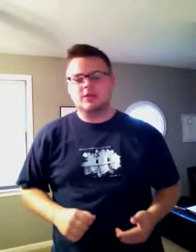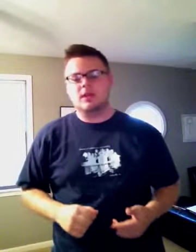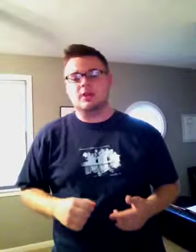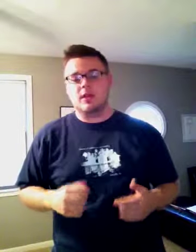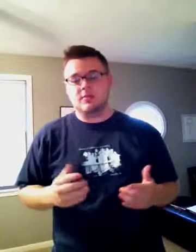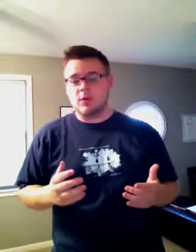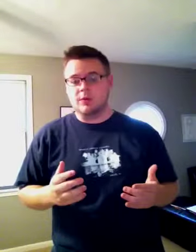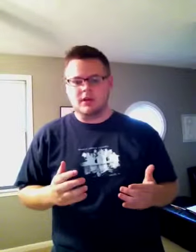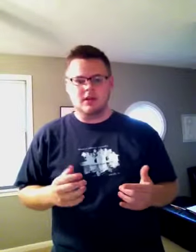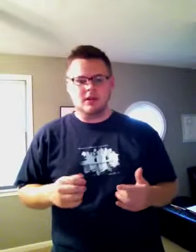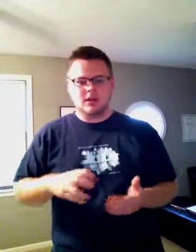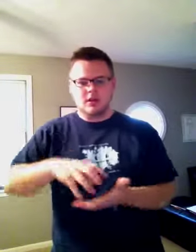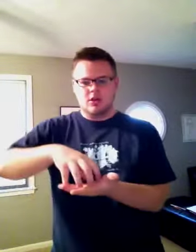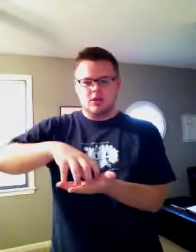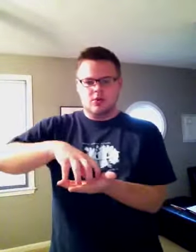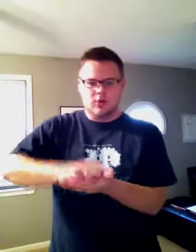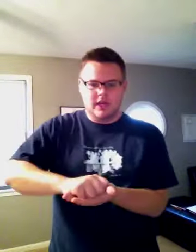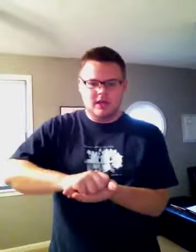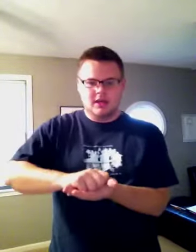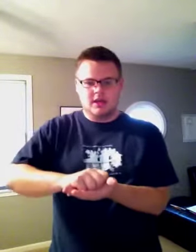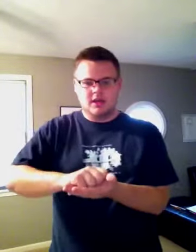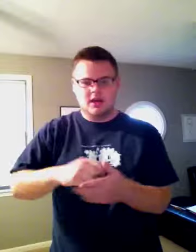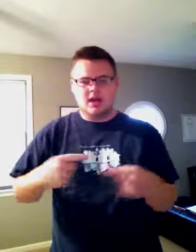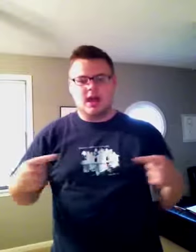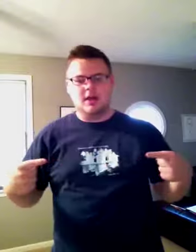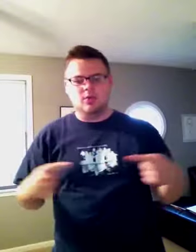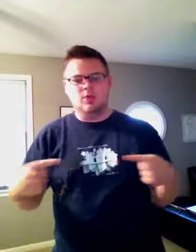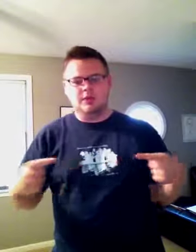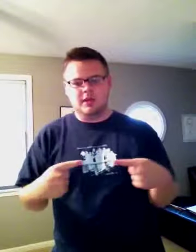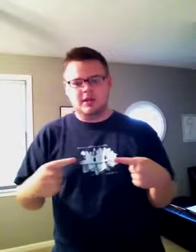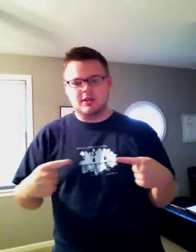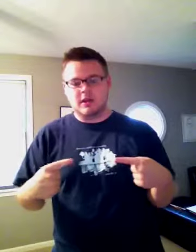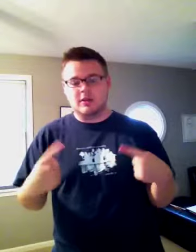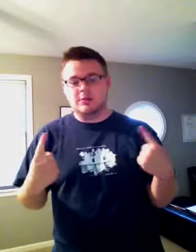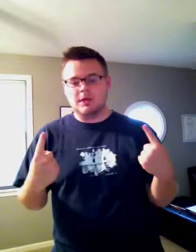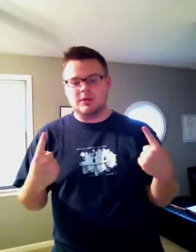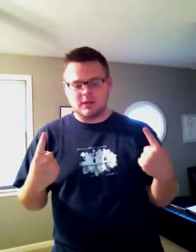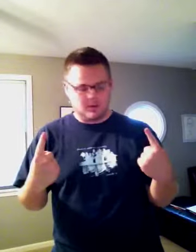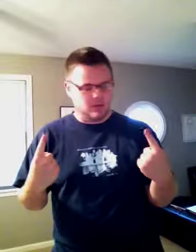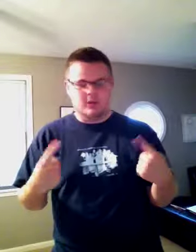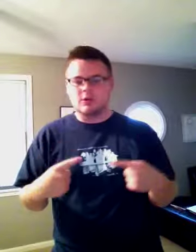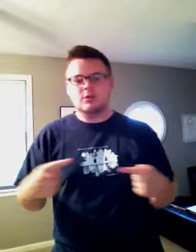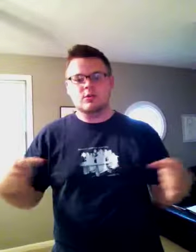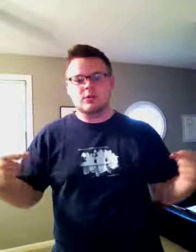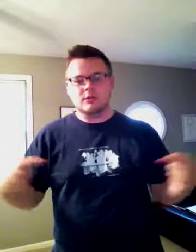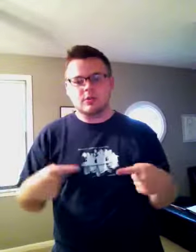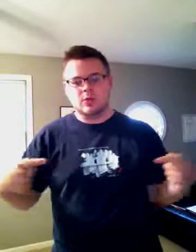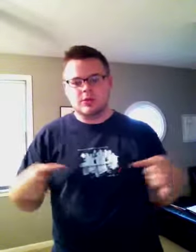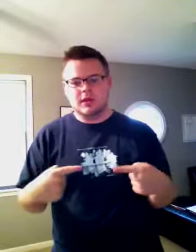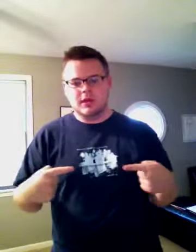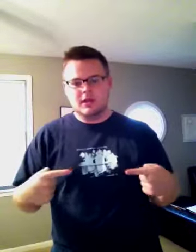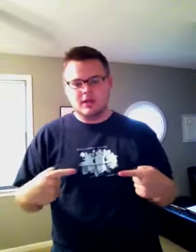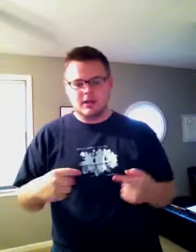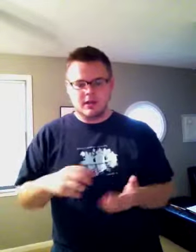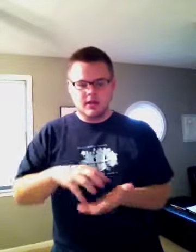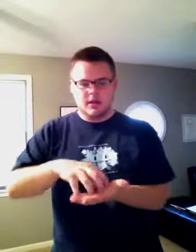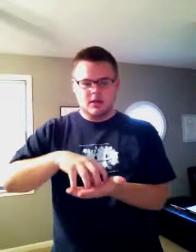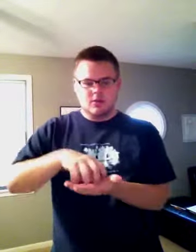then you have wounded, weak and wounded, like you're piercing with two swords, wounded,